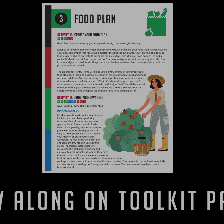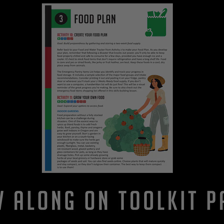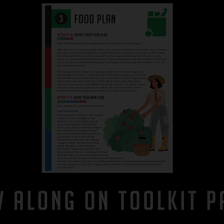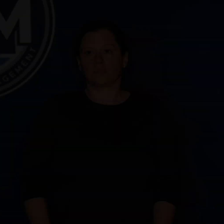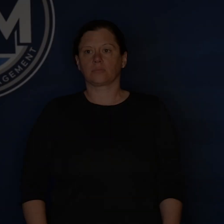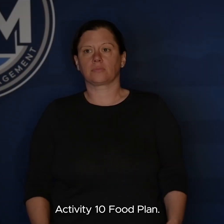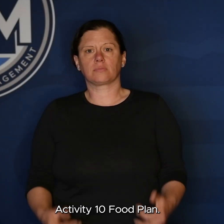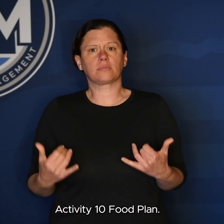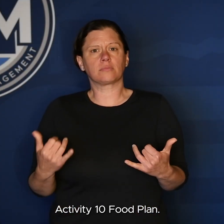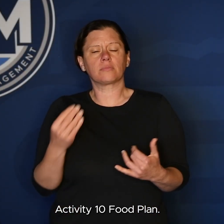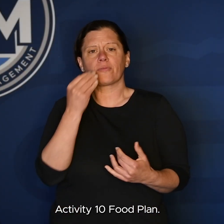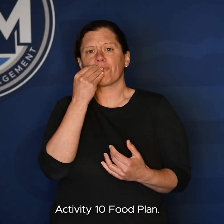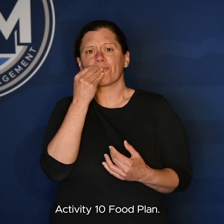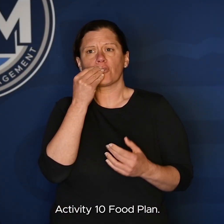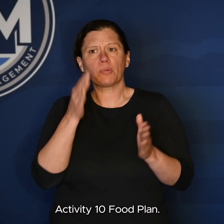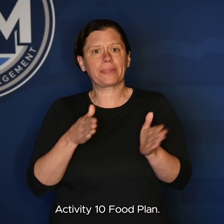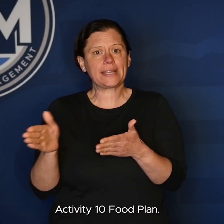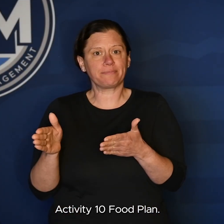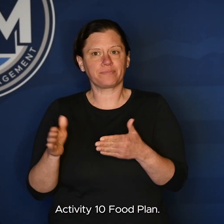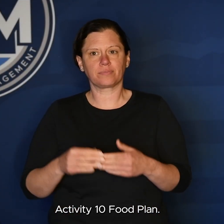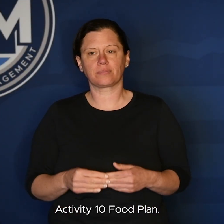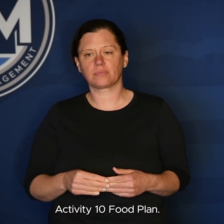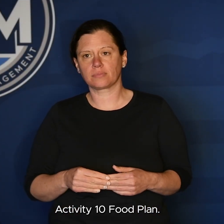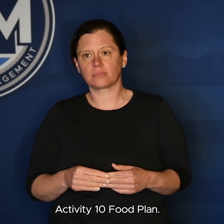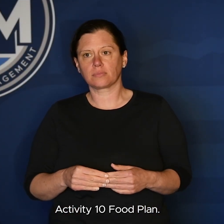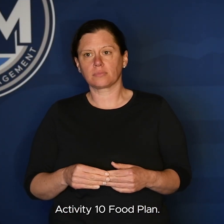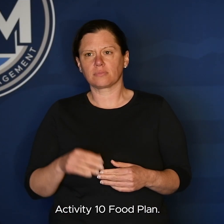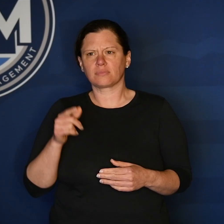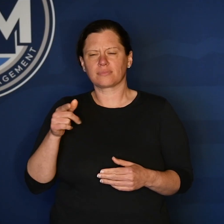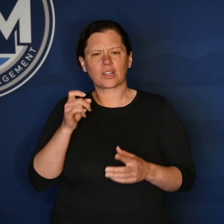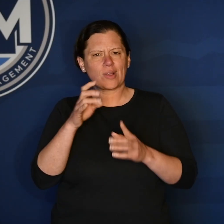58. Activity 10, Food Plan.